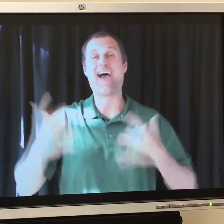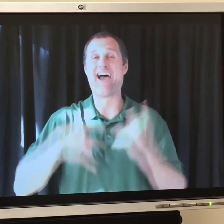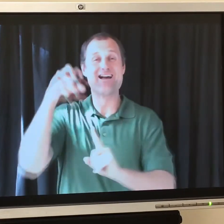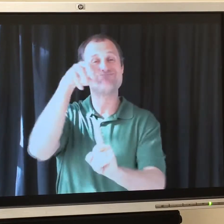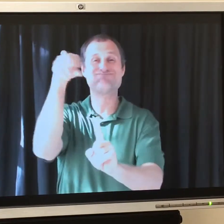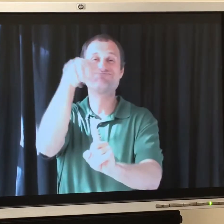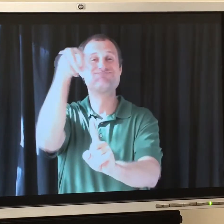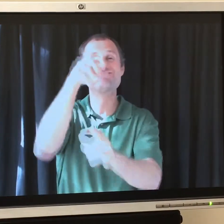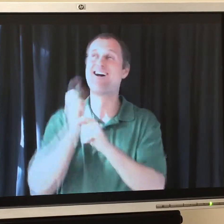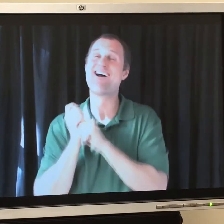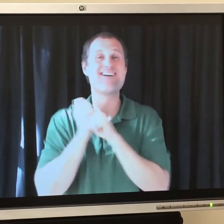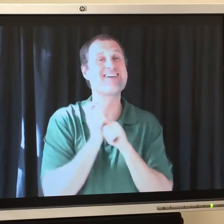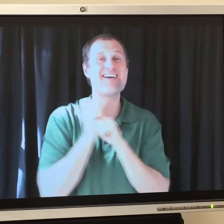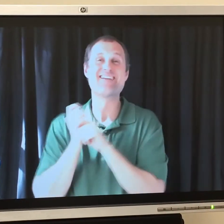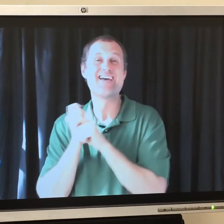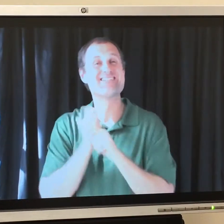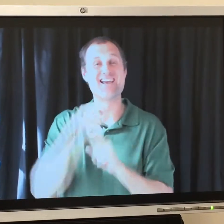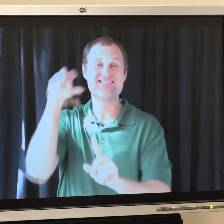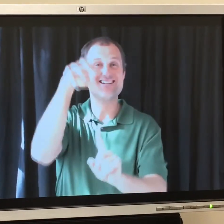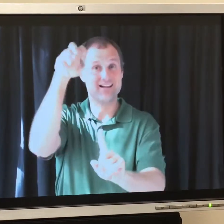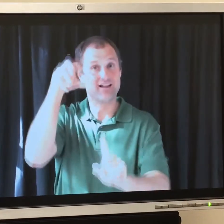that a clown might blow up for them.